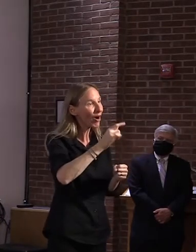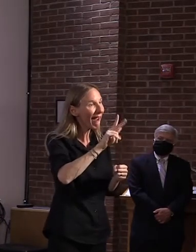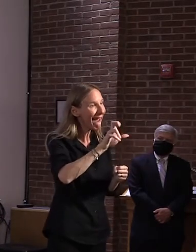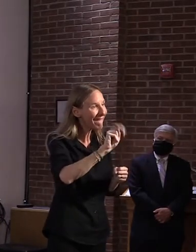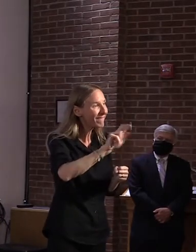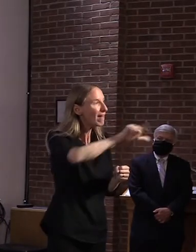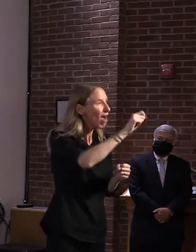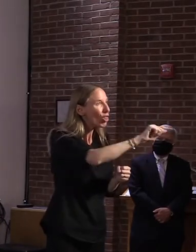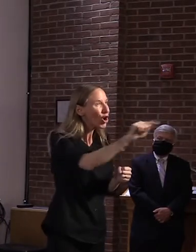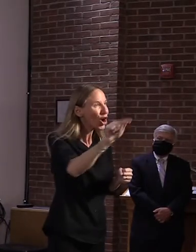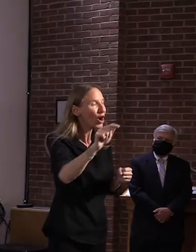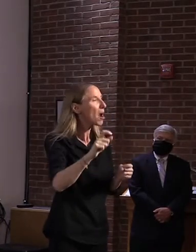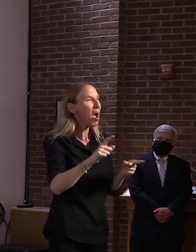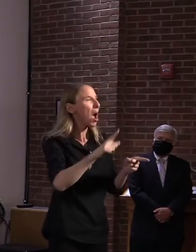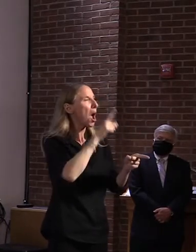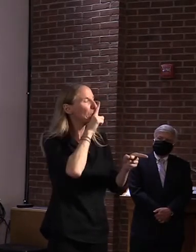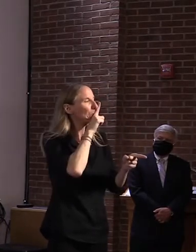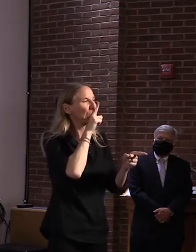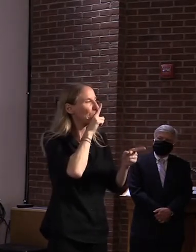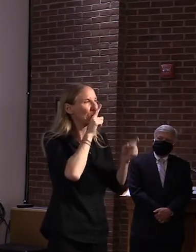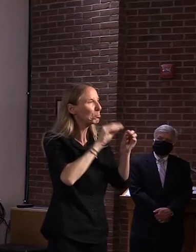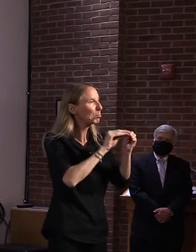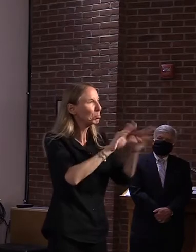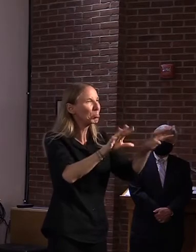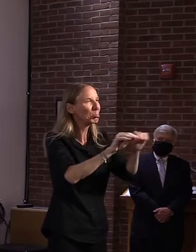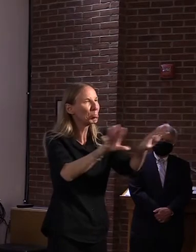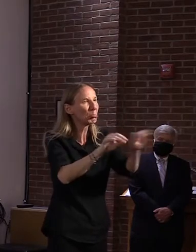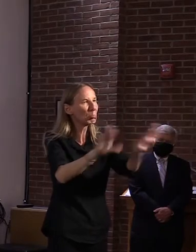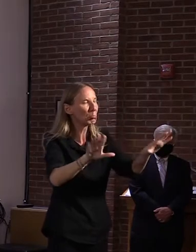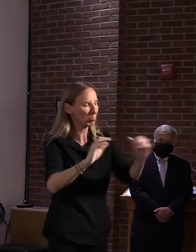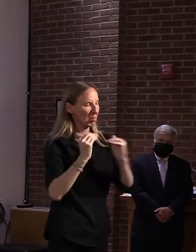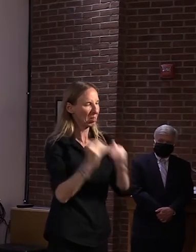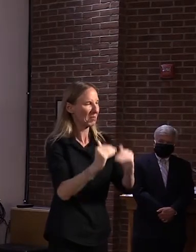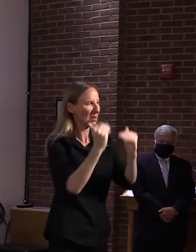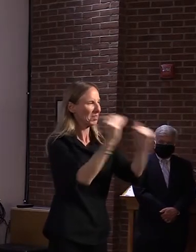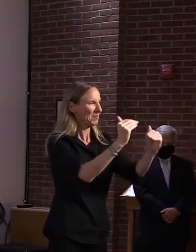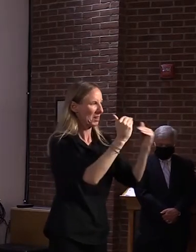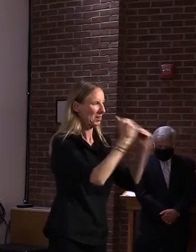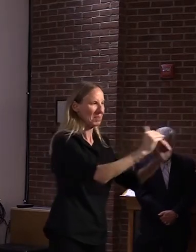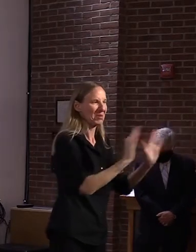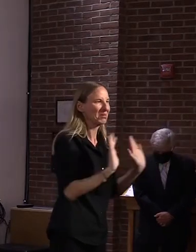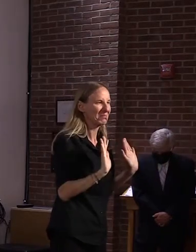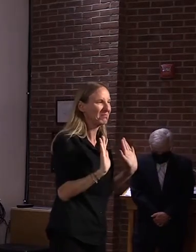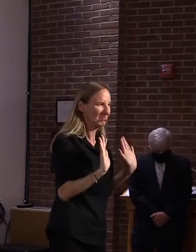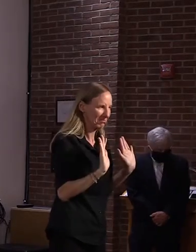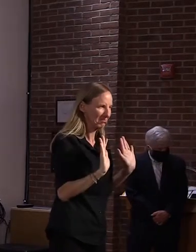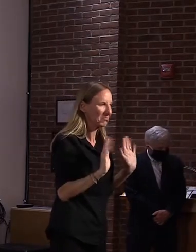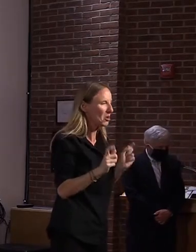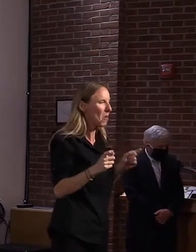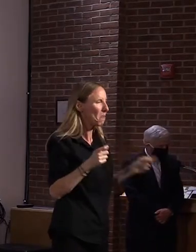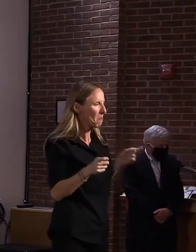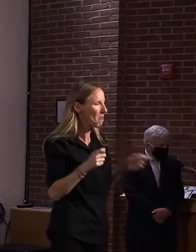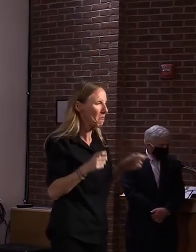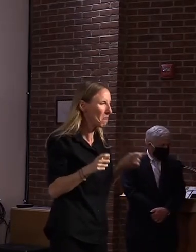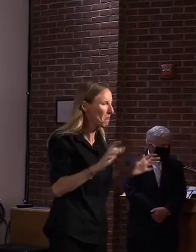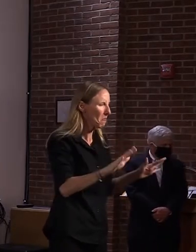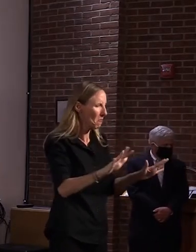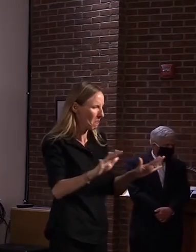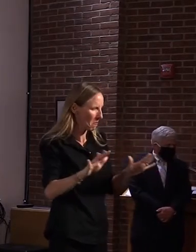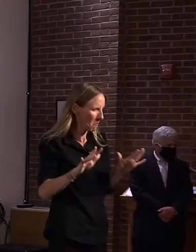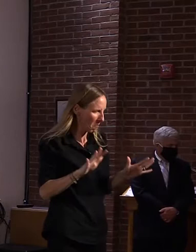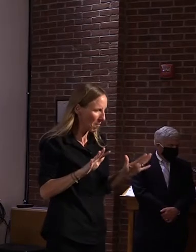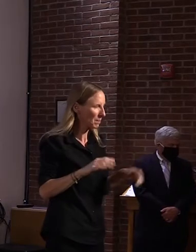this regards the contact tracing process, which I want to make a few comments on, but we'll just quickly go through the final